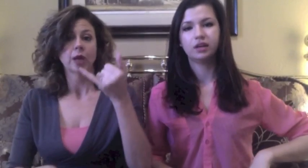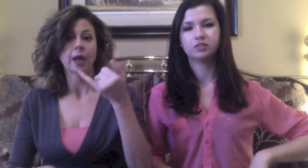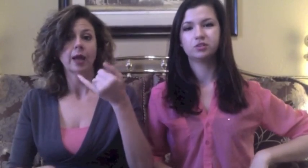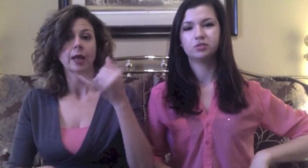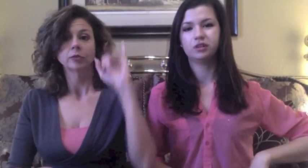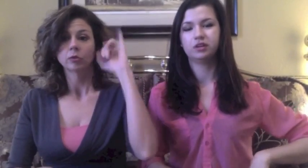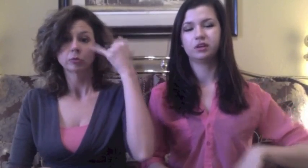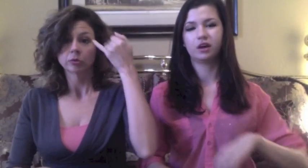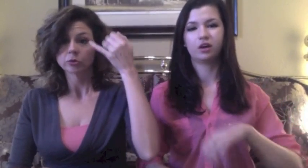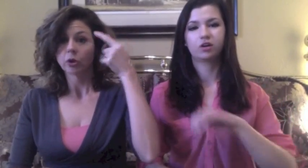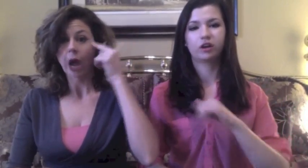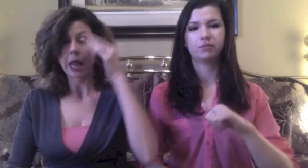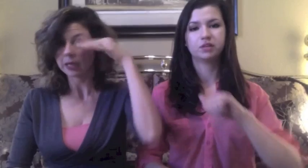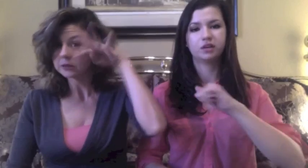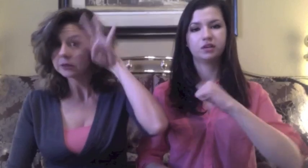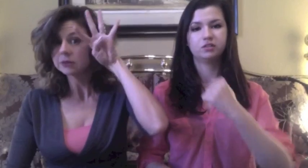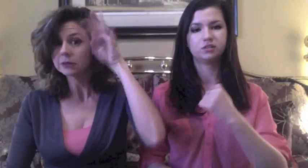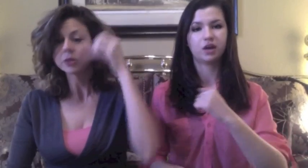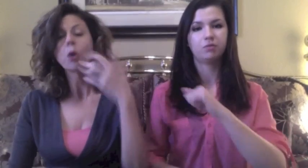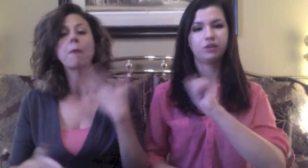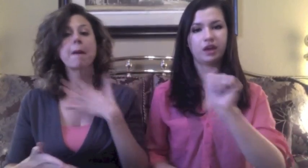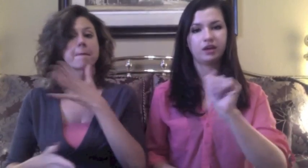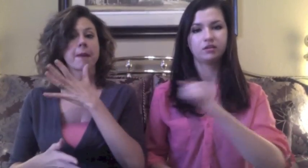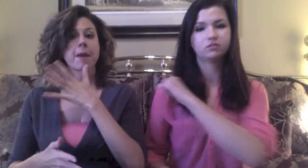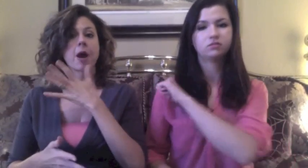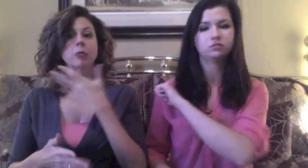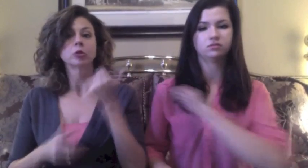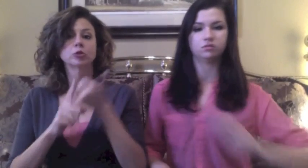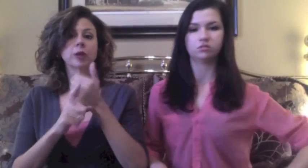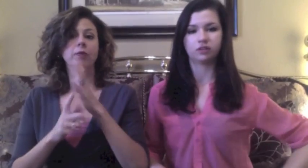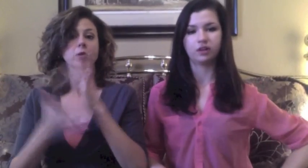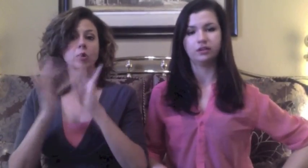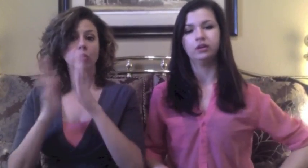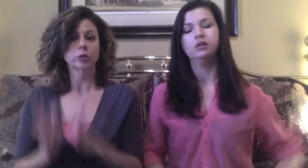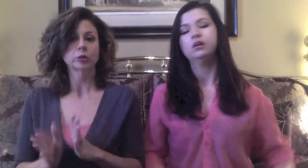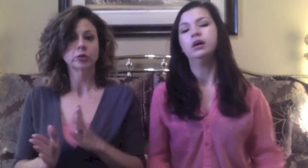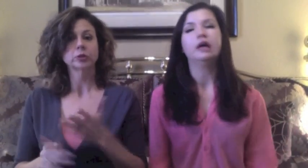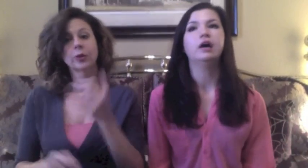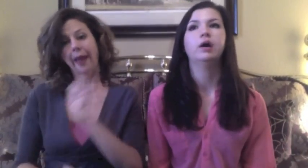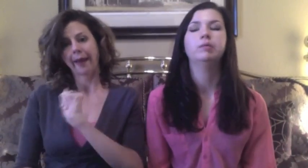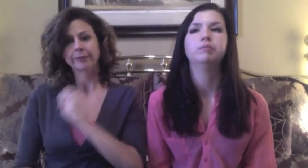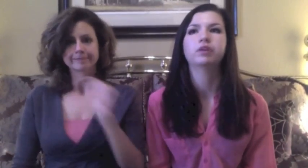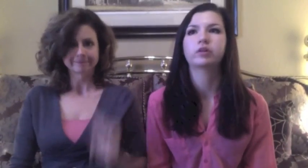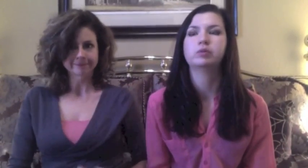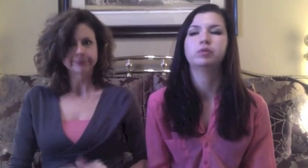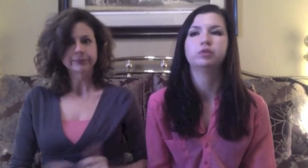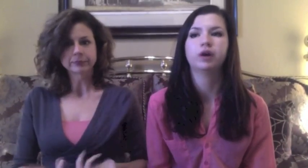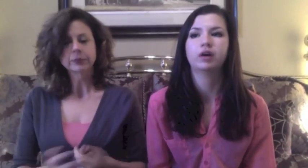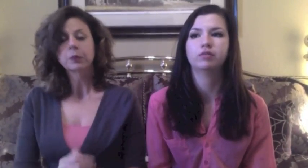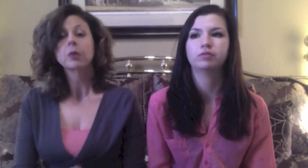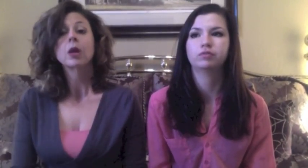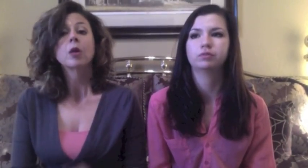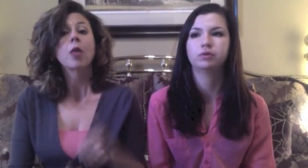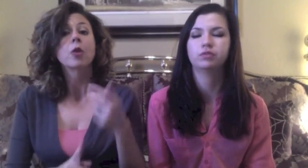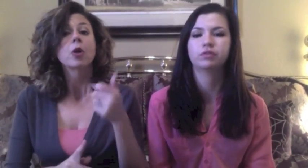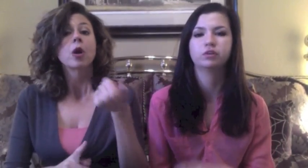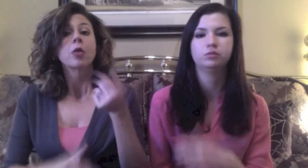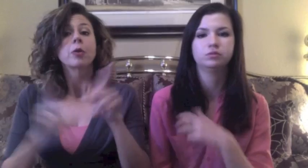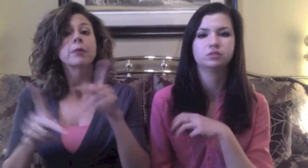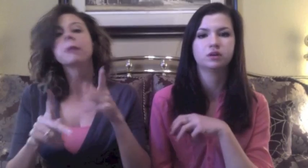Christian. And so then her name sign is that with an A. It's like that. There are other people who have, we had